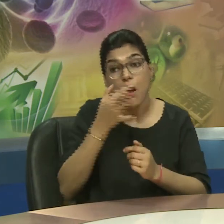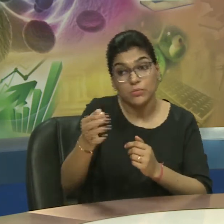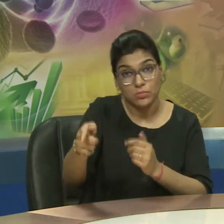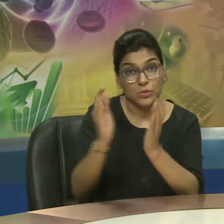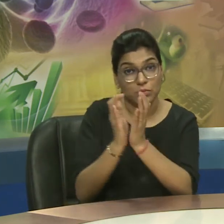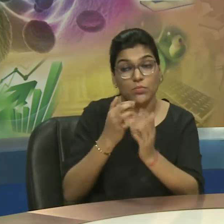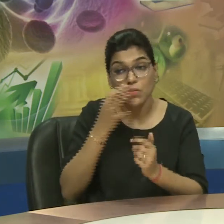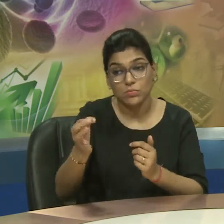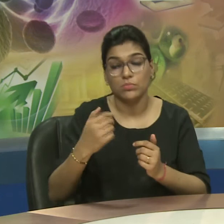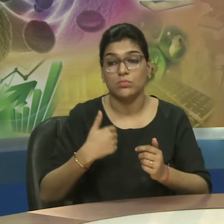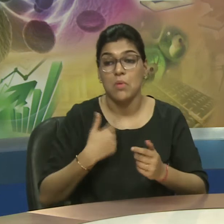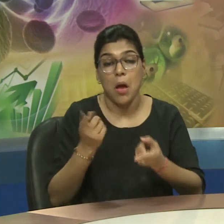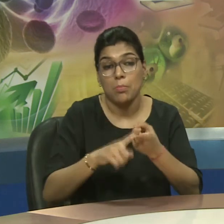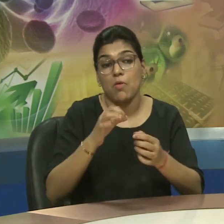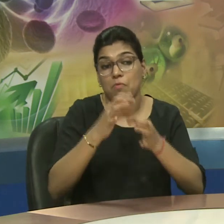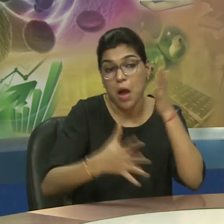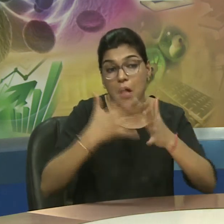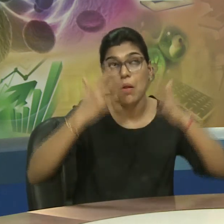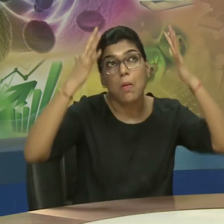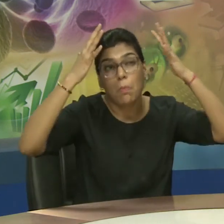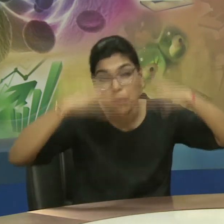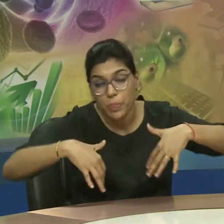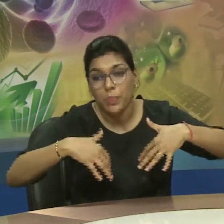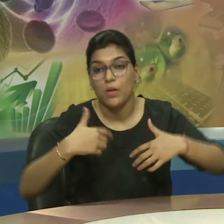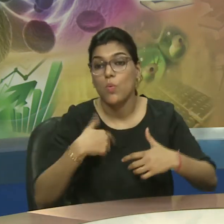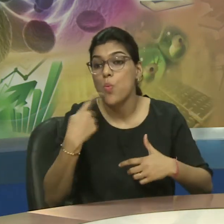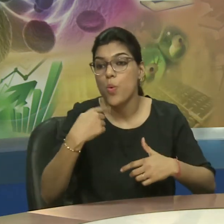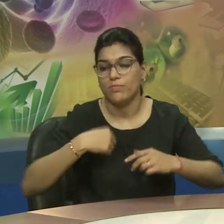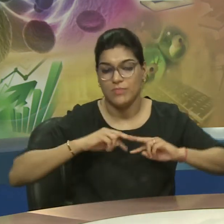In first, fire insurance, no assignment